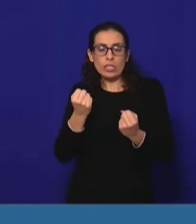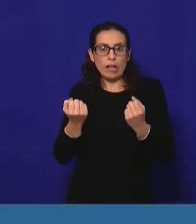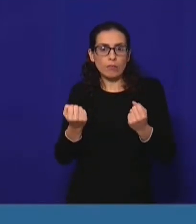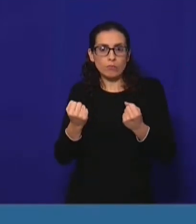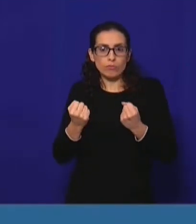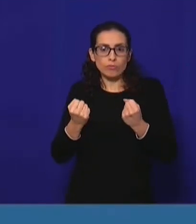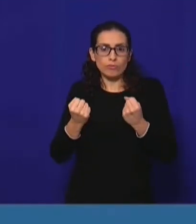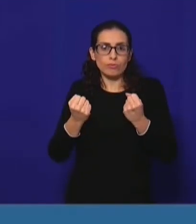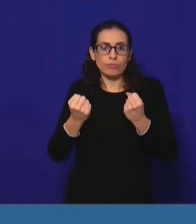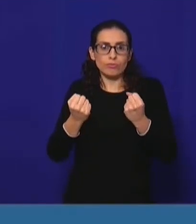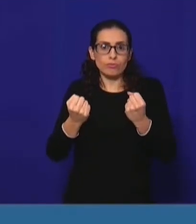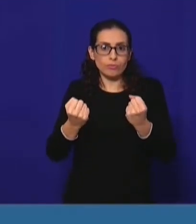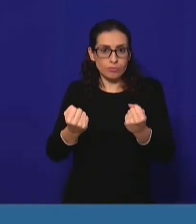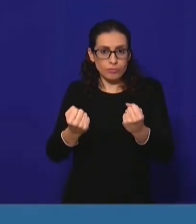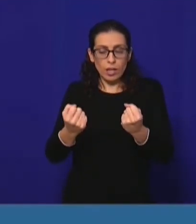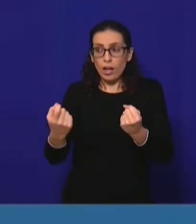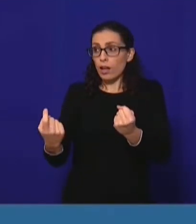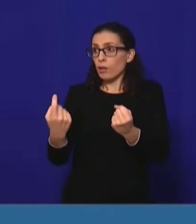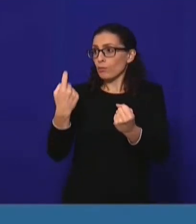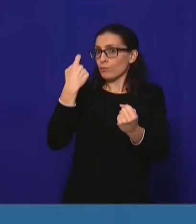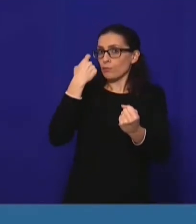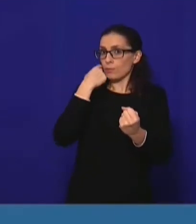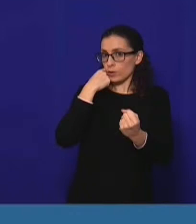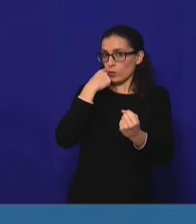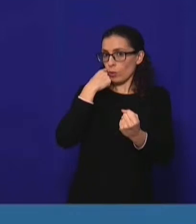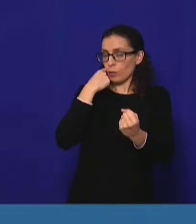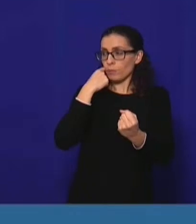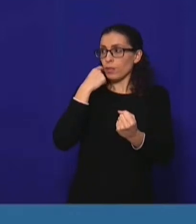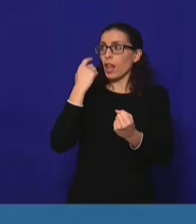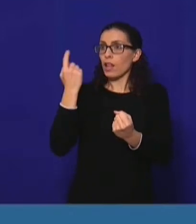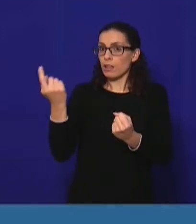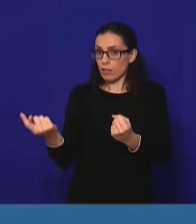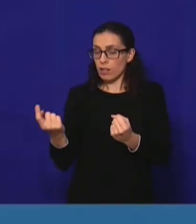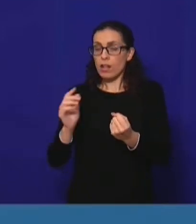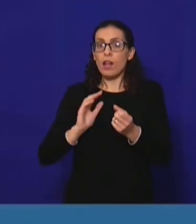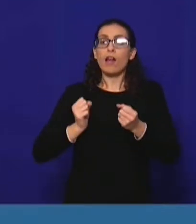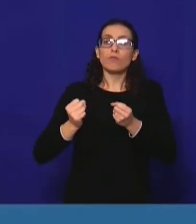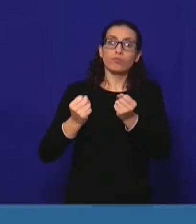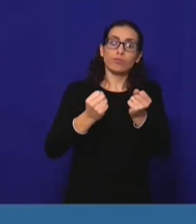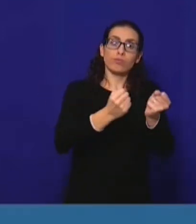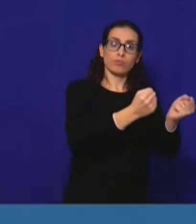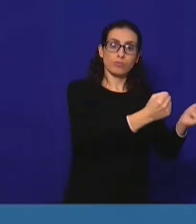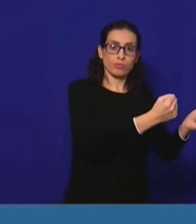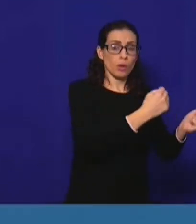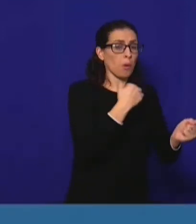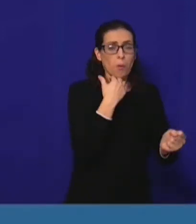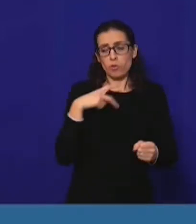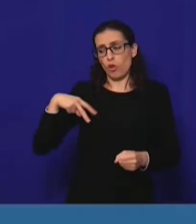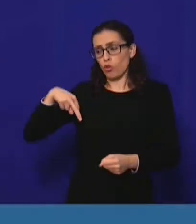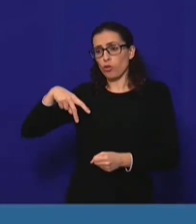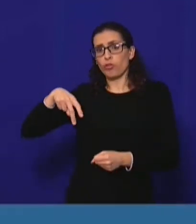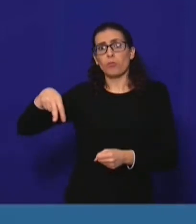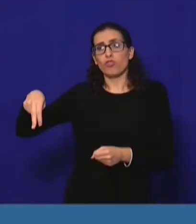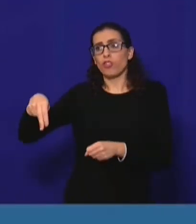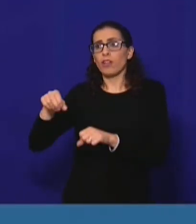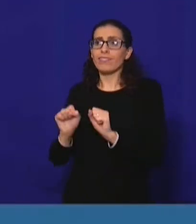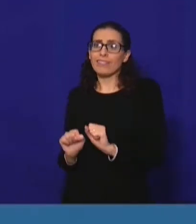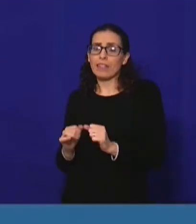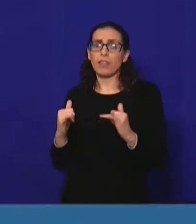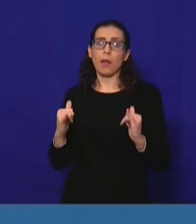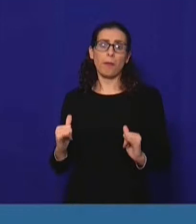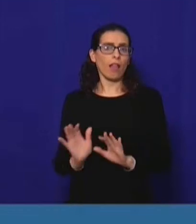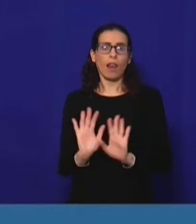bil-karozza tiegħek, hemmhekk inti ħajkollok is-swab li tittieħidlek lilek waqt li għadek fil-karozza, allura